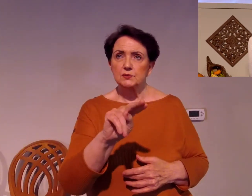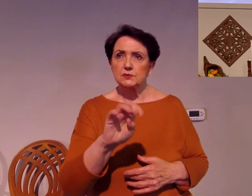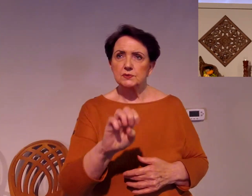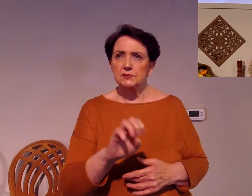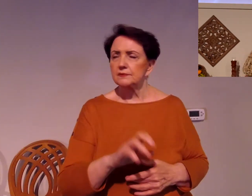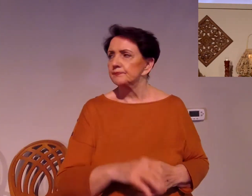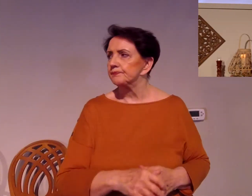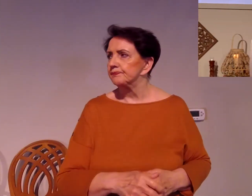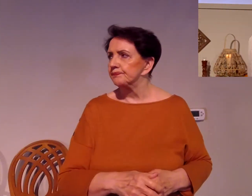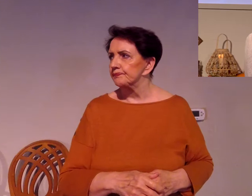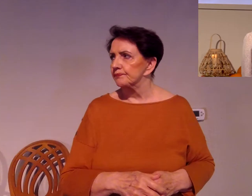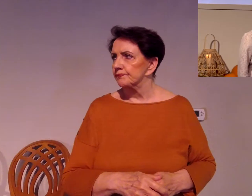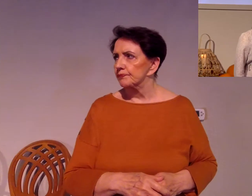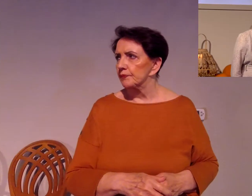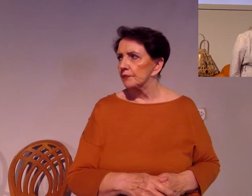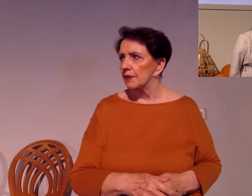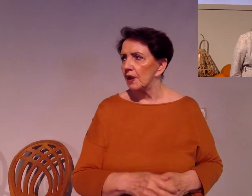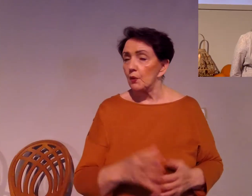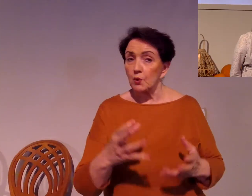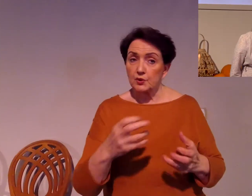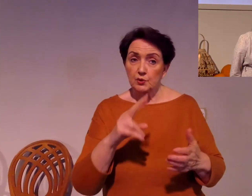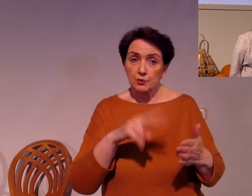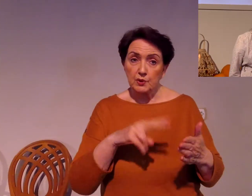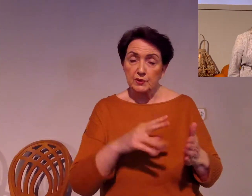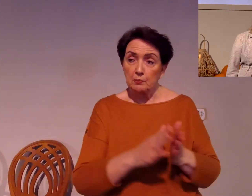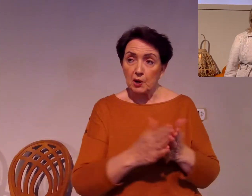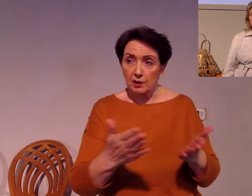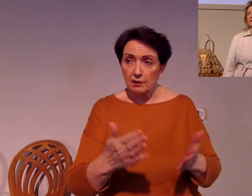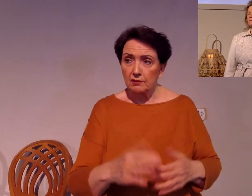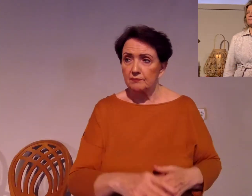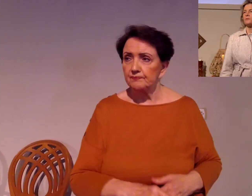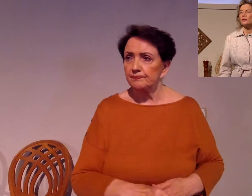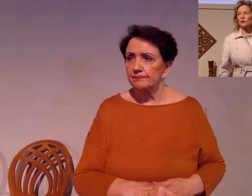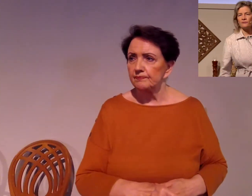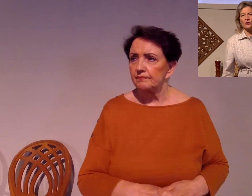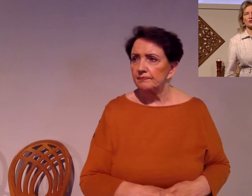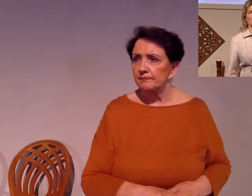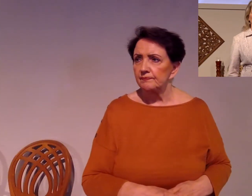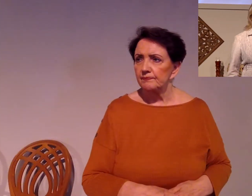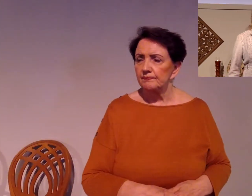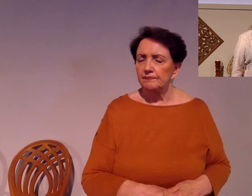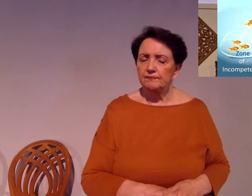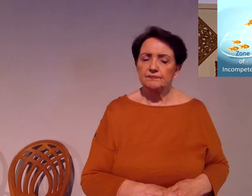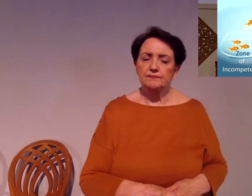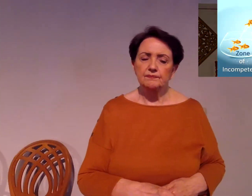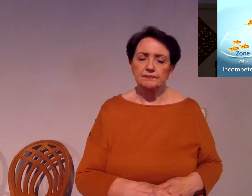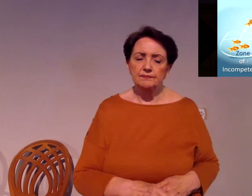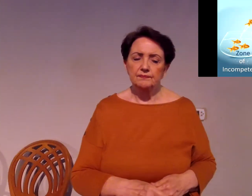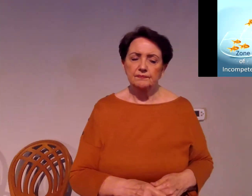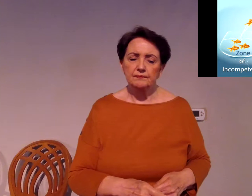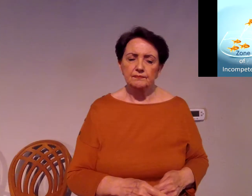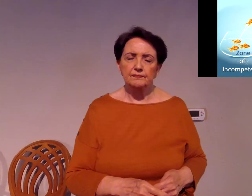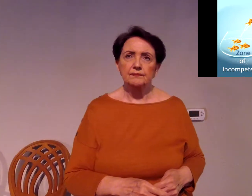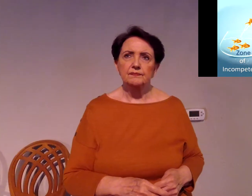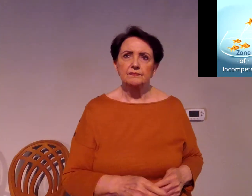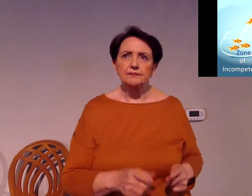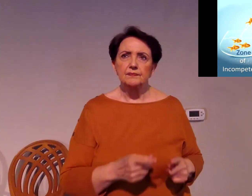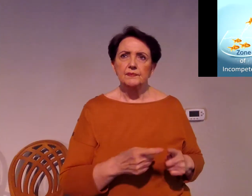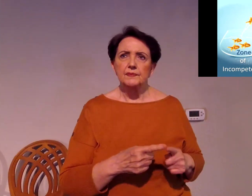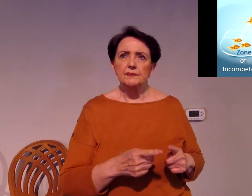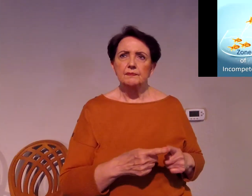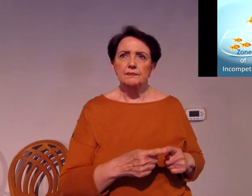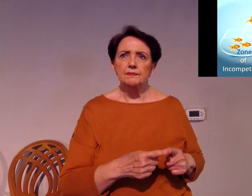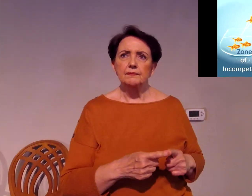them much because I want you to read the book with me. There are four zones. There's the zone